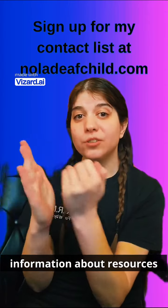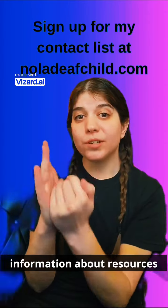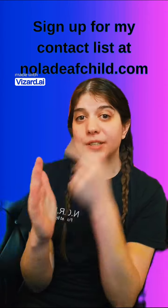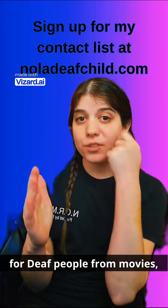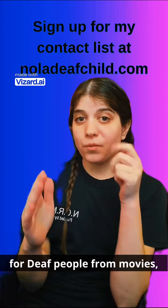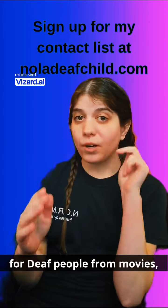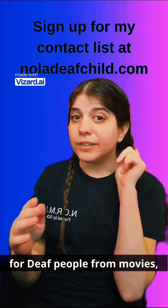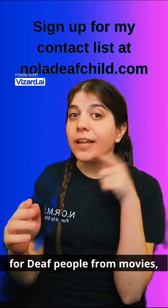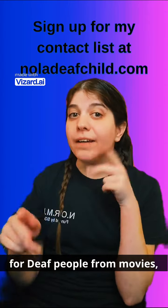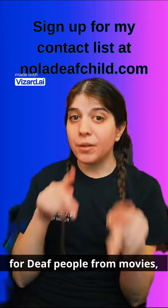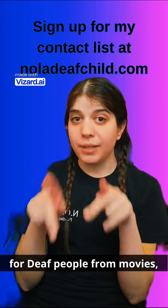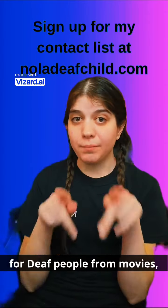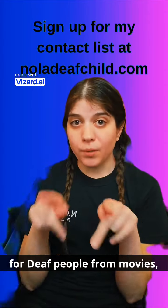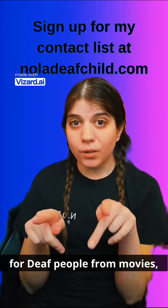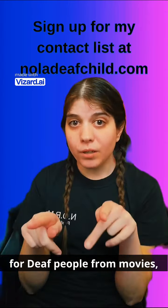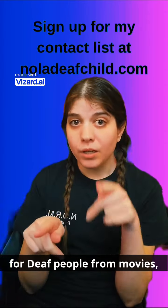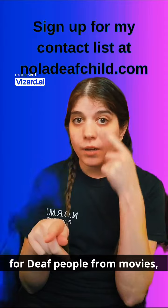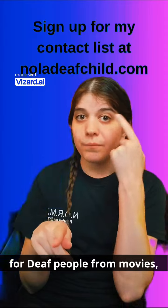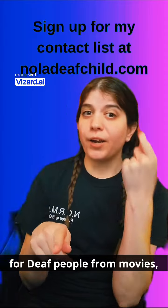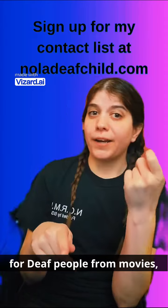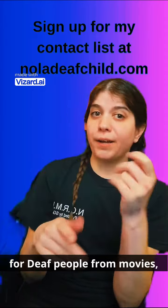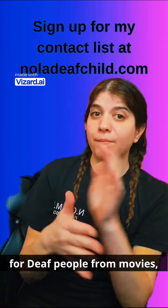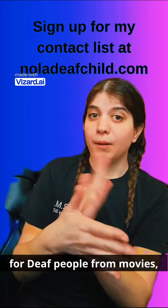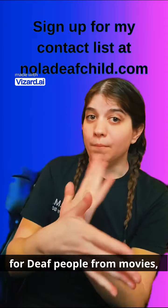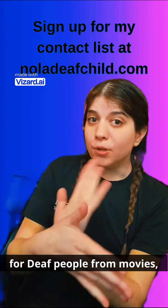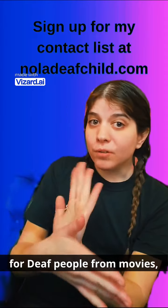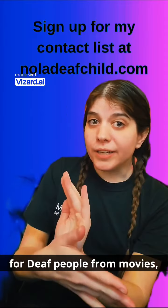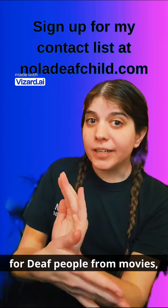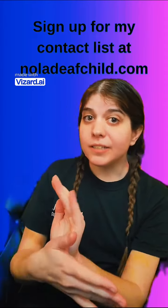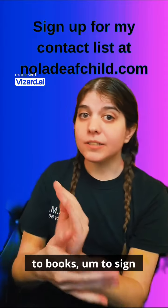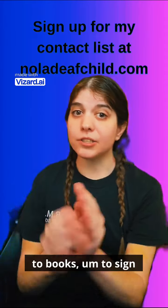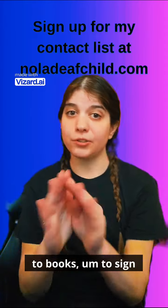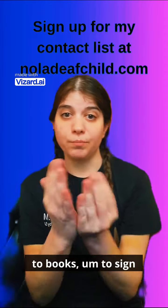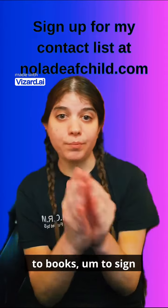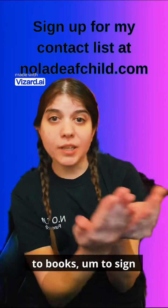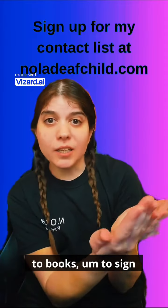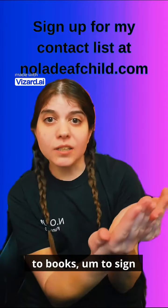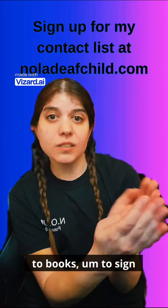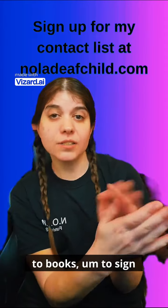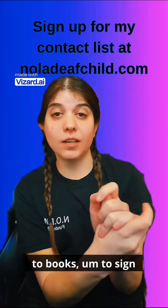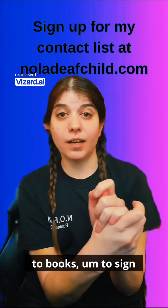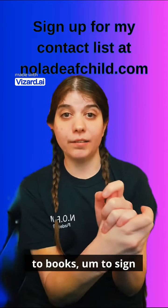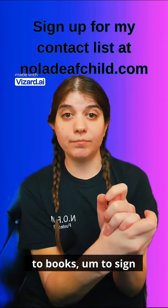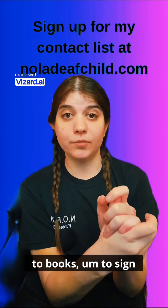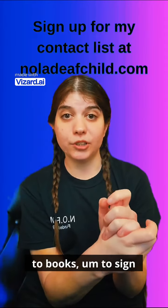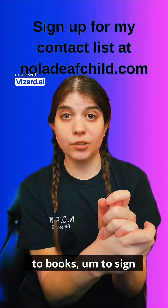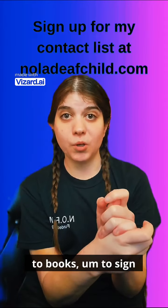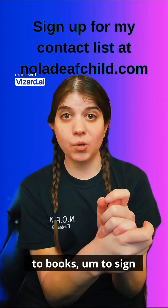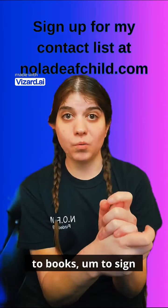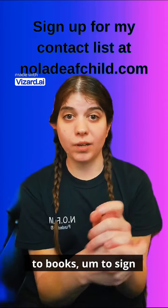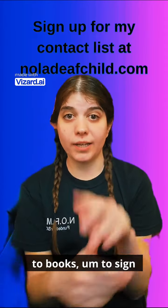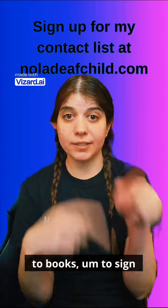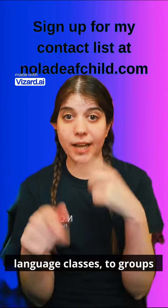resources for deaf people, from movies to books, to sign